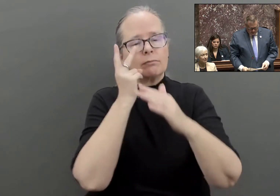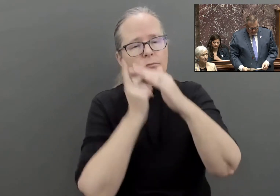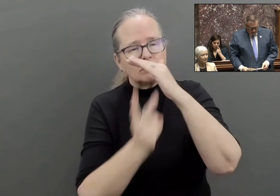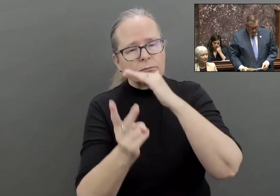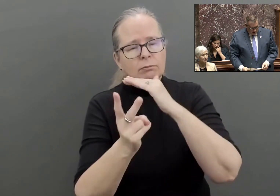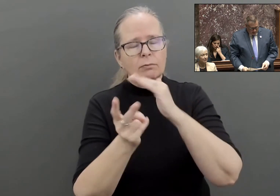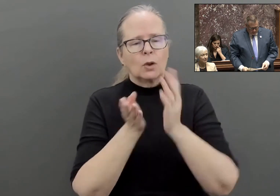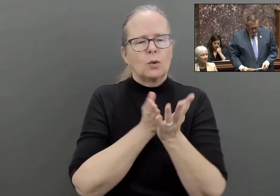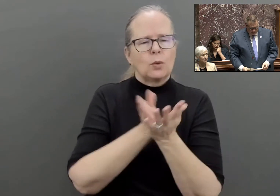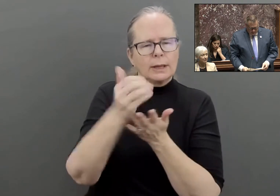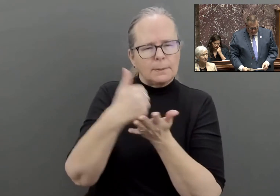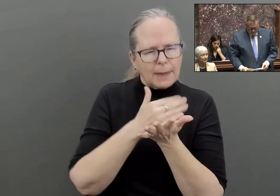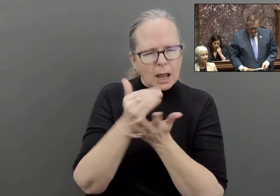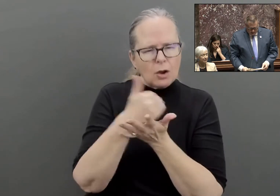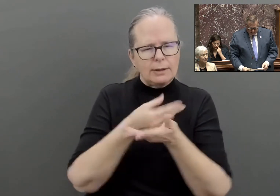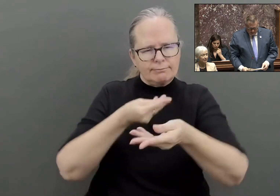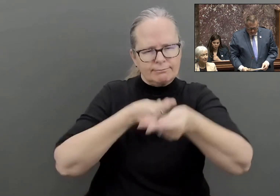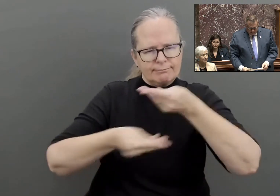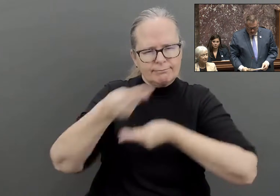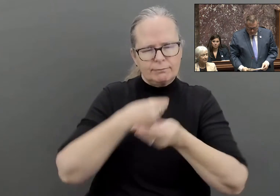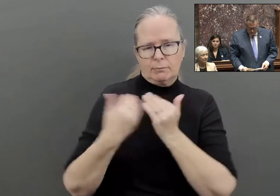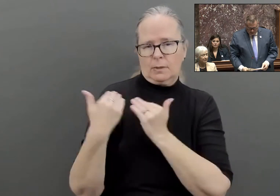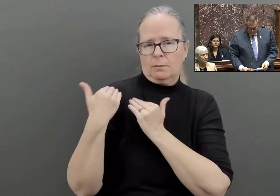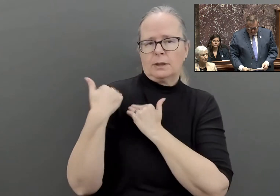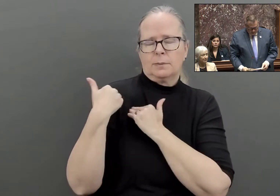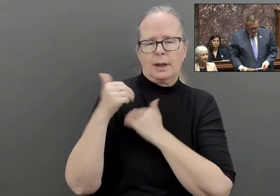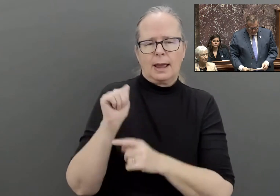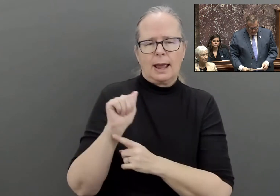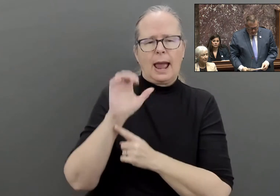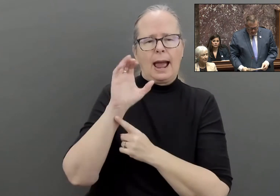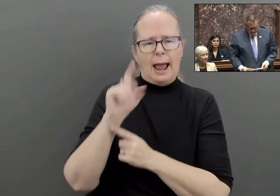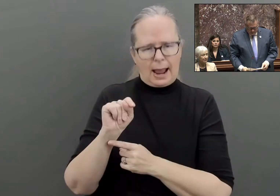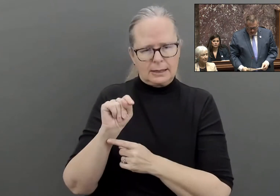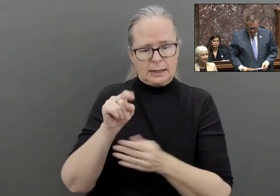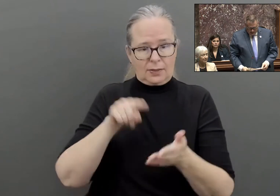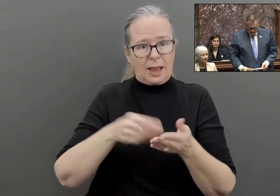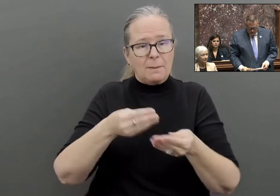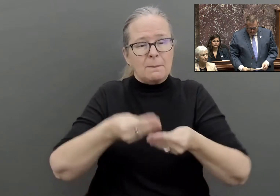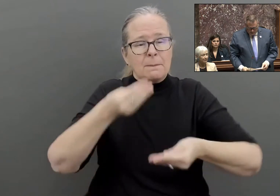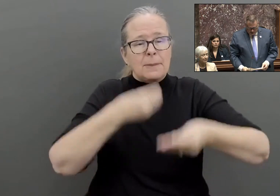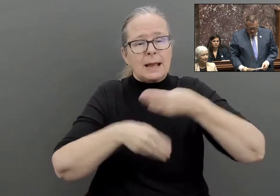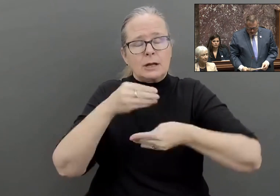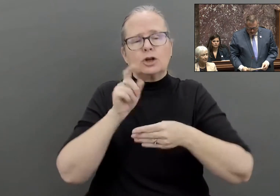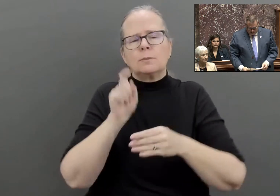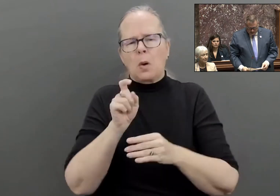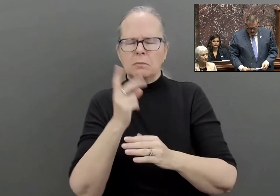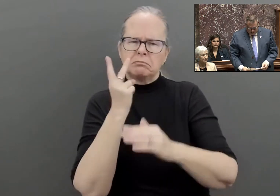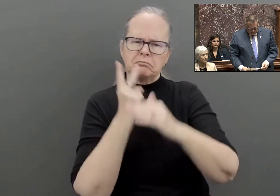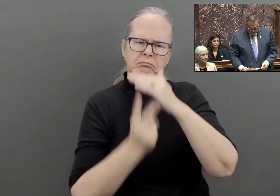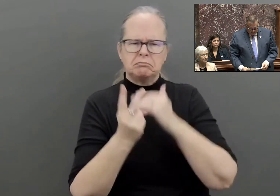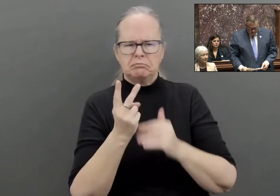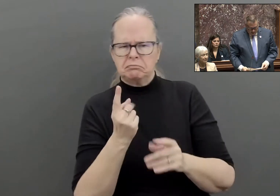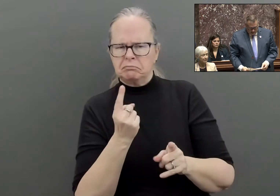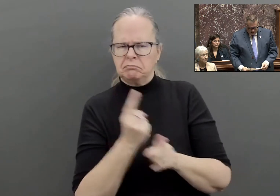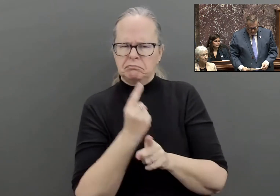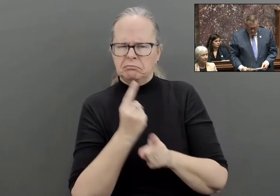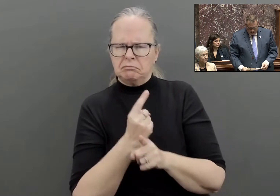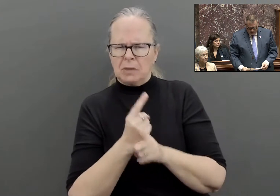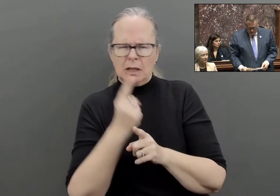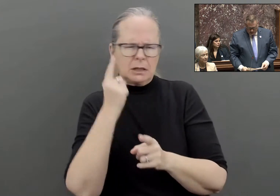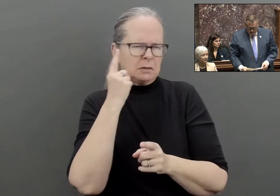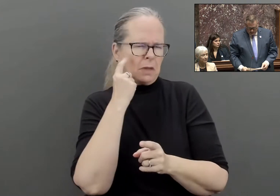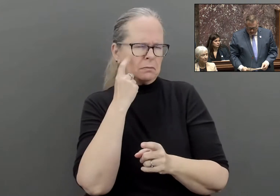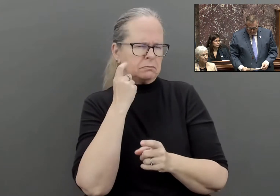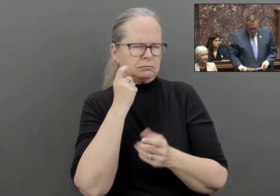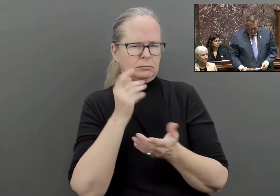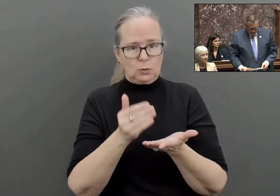their anticipated tax revenues, expenses, and deficit based on their priorities, economic projections, and tax changes that the government